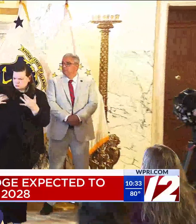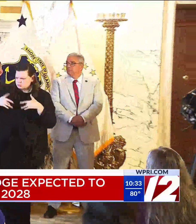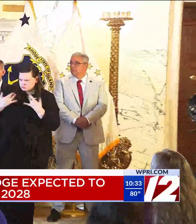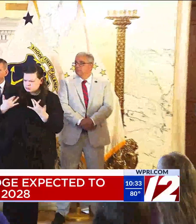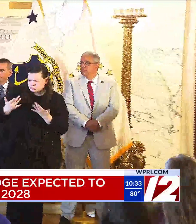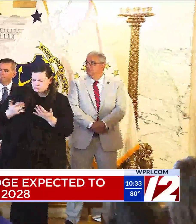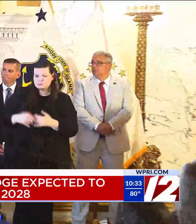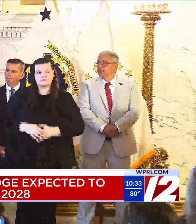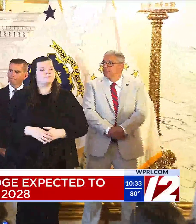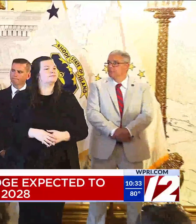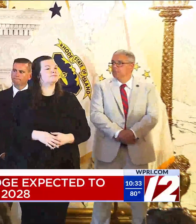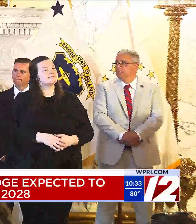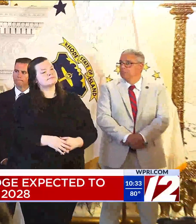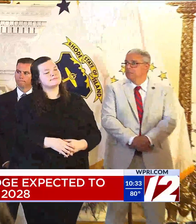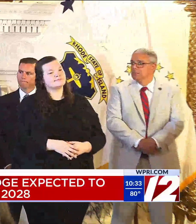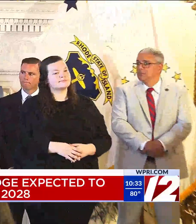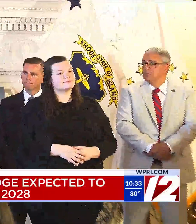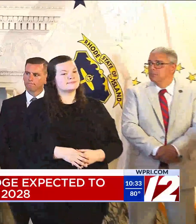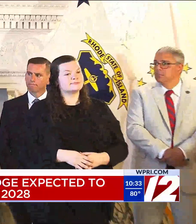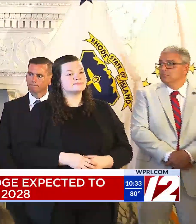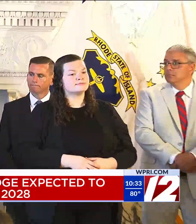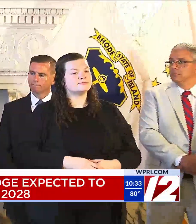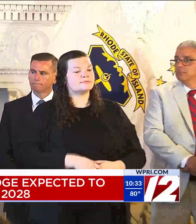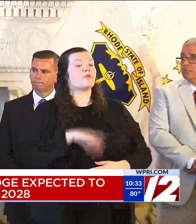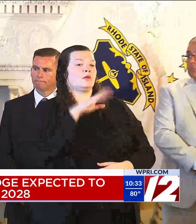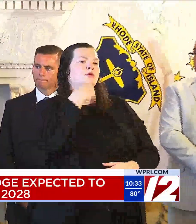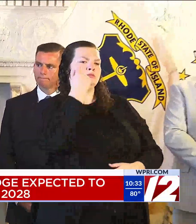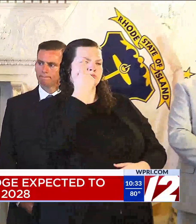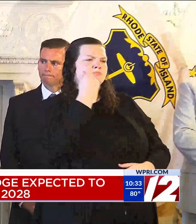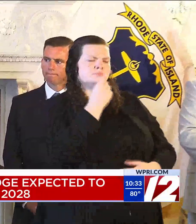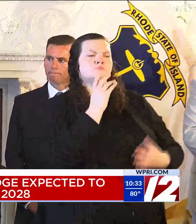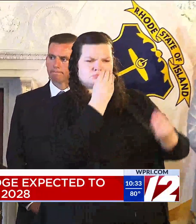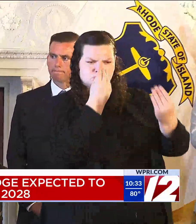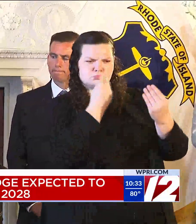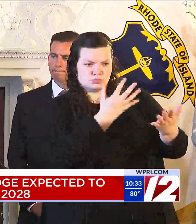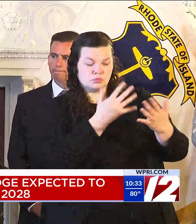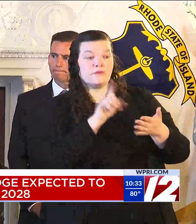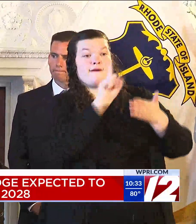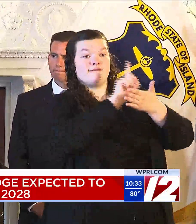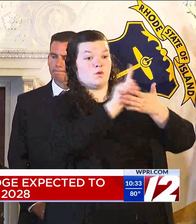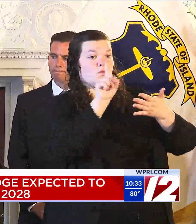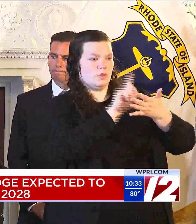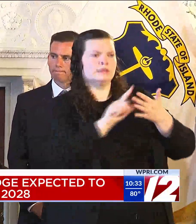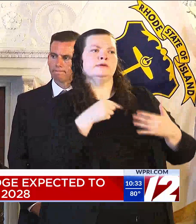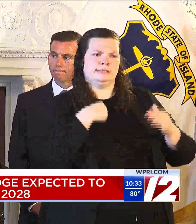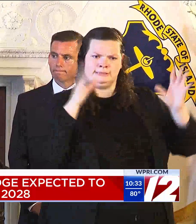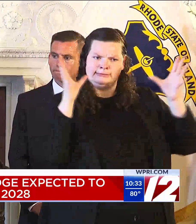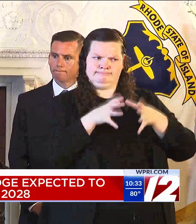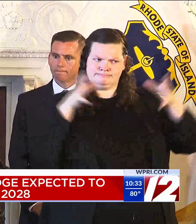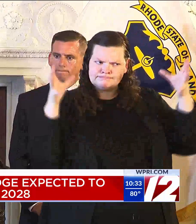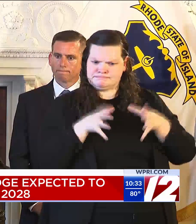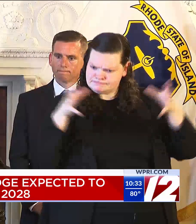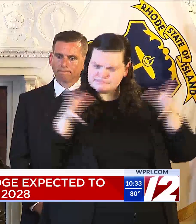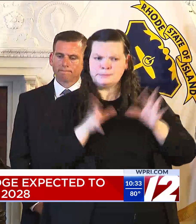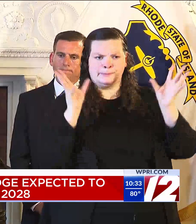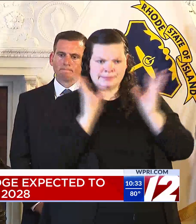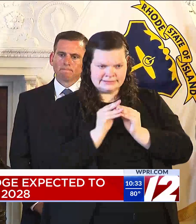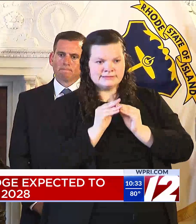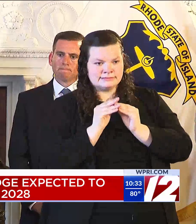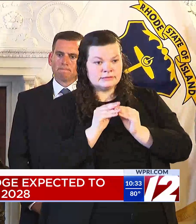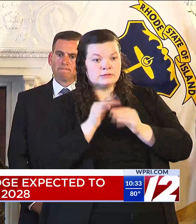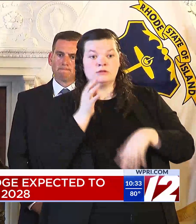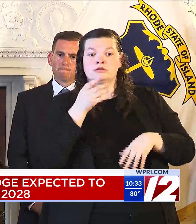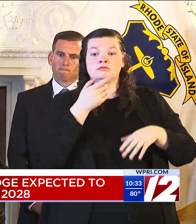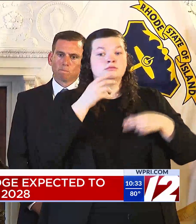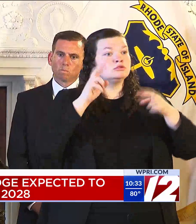but we have weekly meetings, and I want the people to know that, on all the issues that are related to the